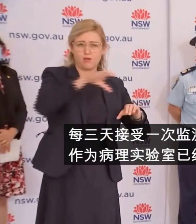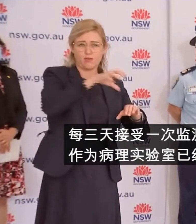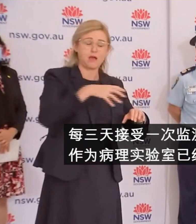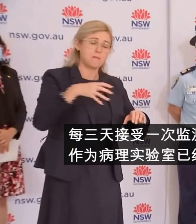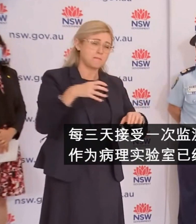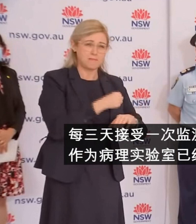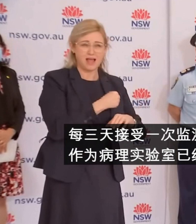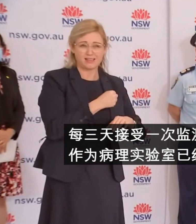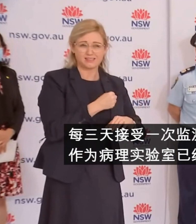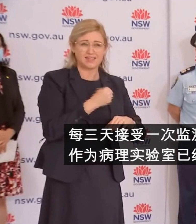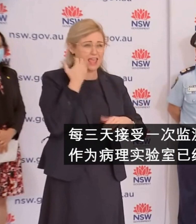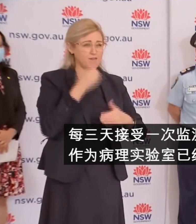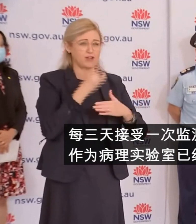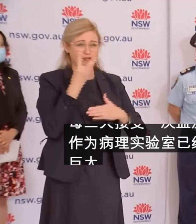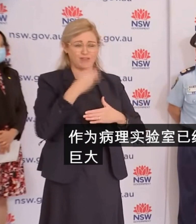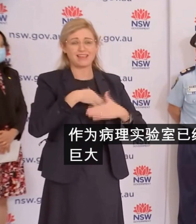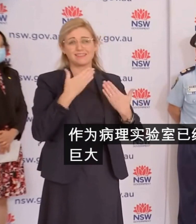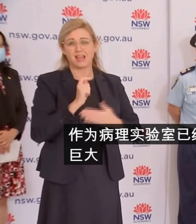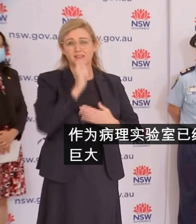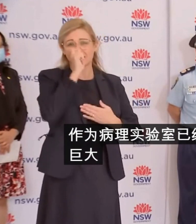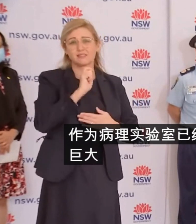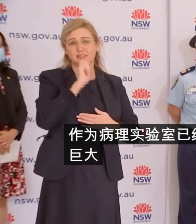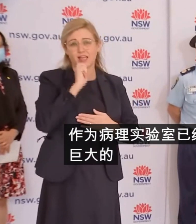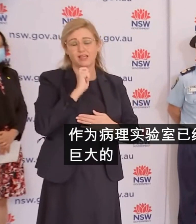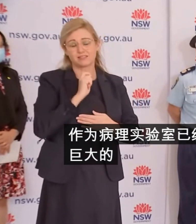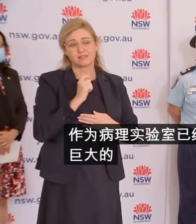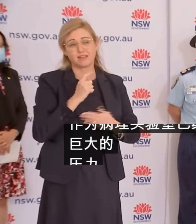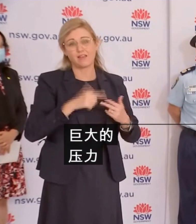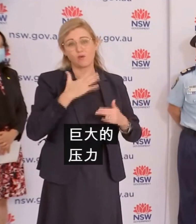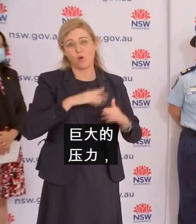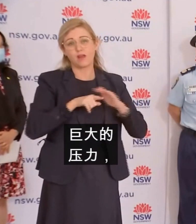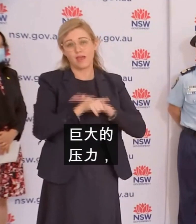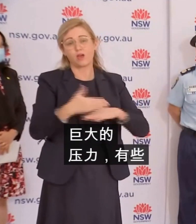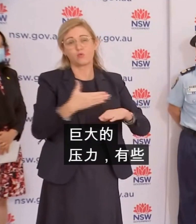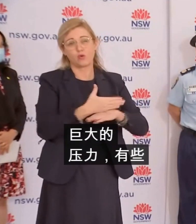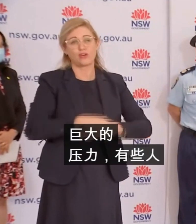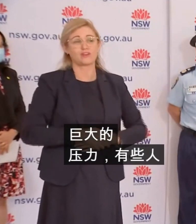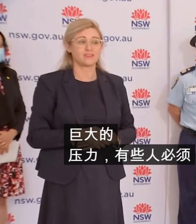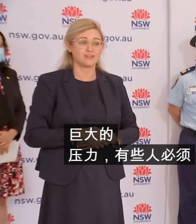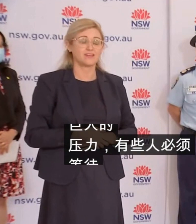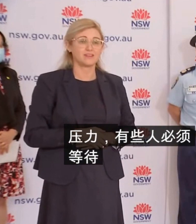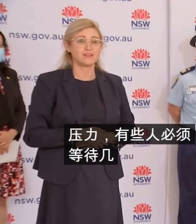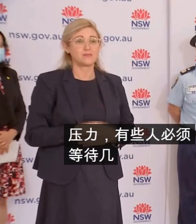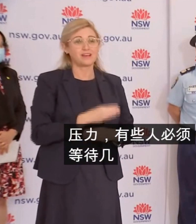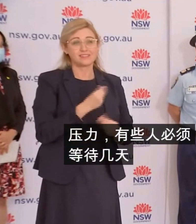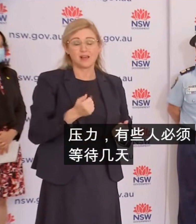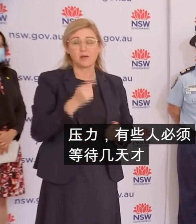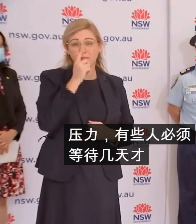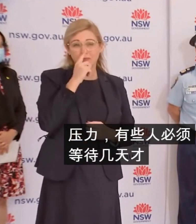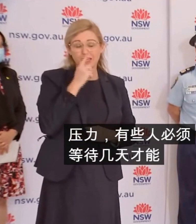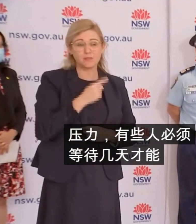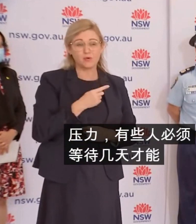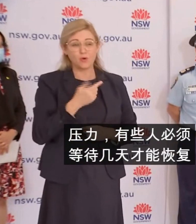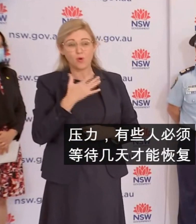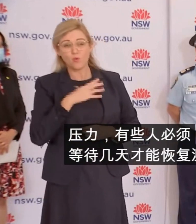days as part of the rules. The pathology labs are already under significant stress, and there are people who have to wait several days to